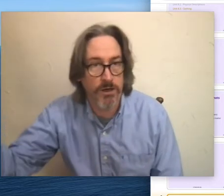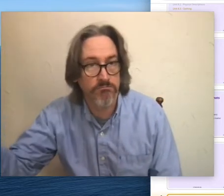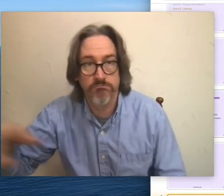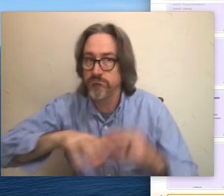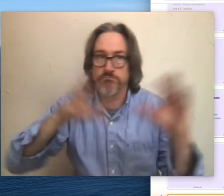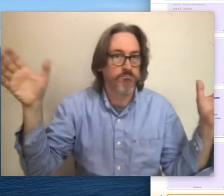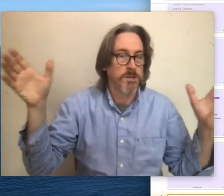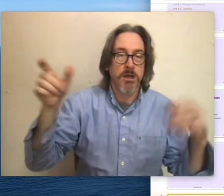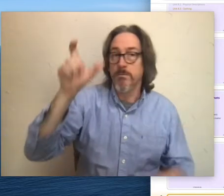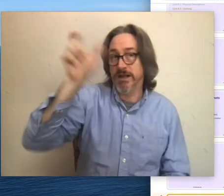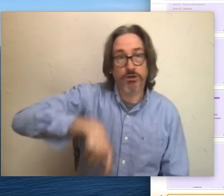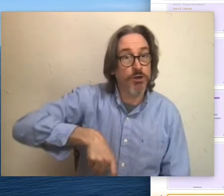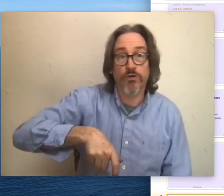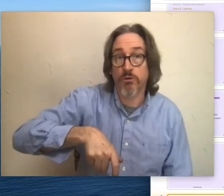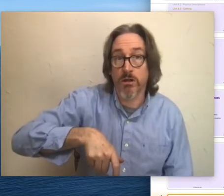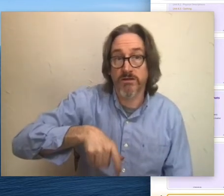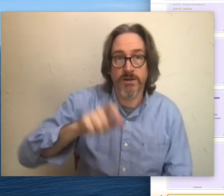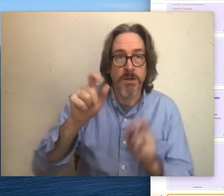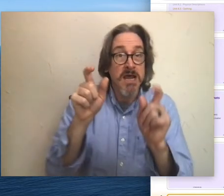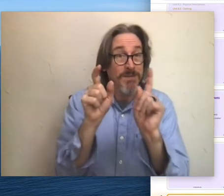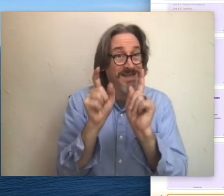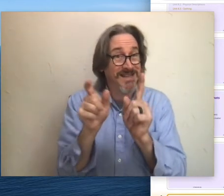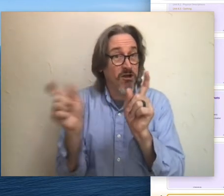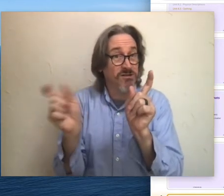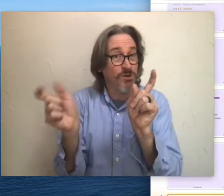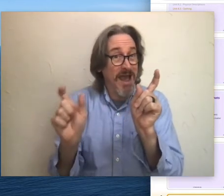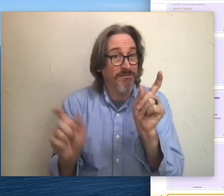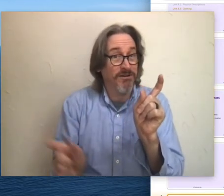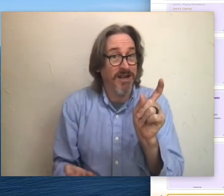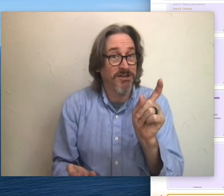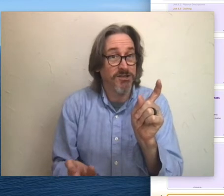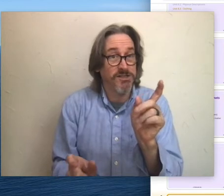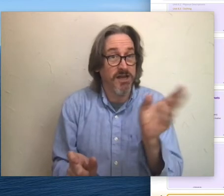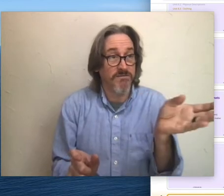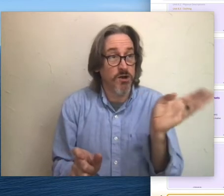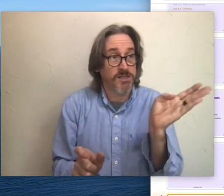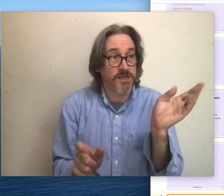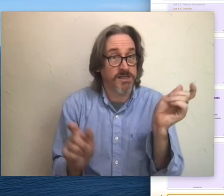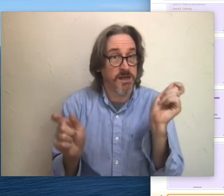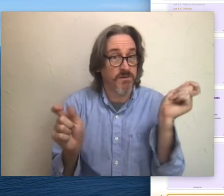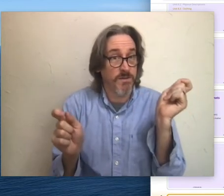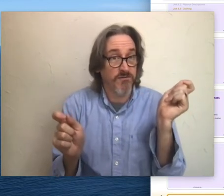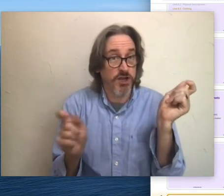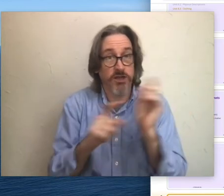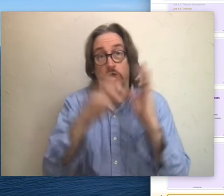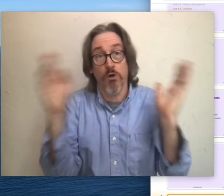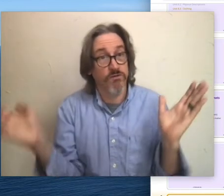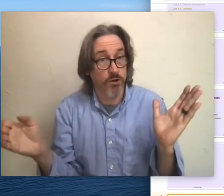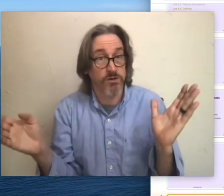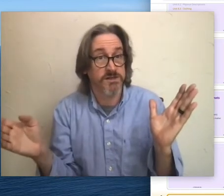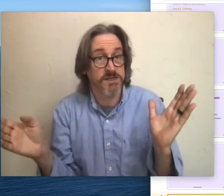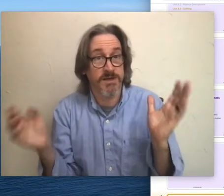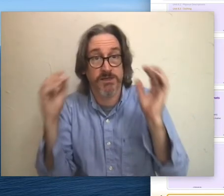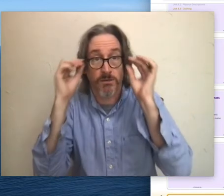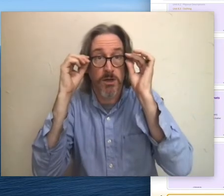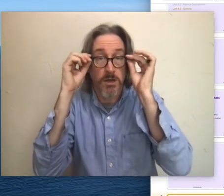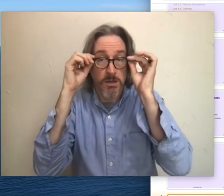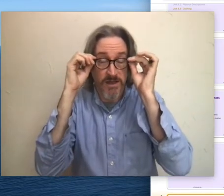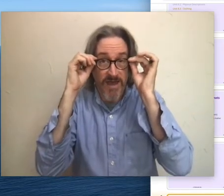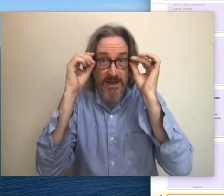8.3. Make sure you go through all of them because they'll also add variations. I've noticed that some of them have changed over the course of the